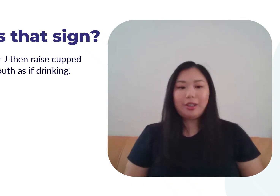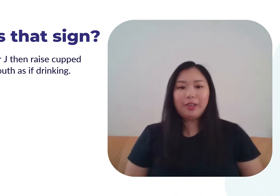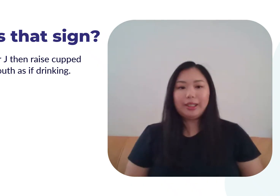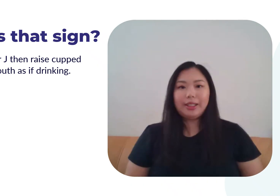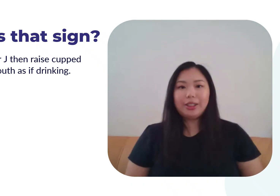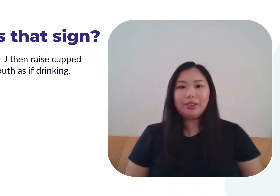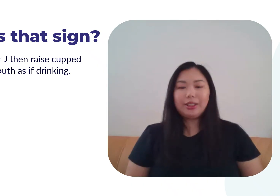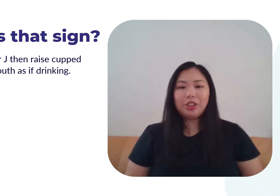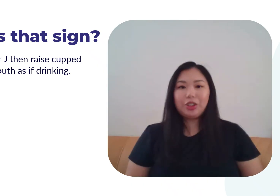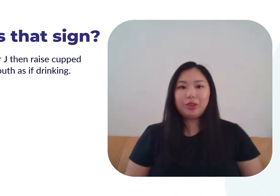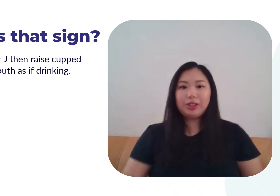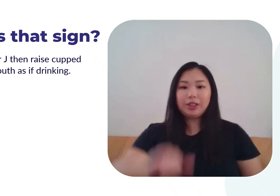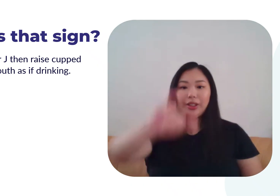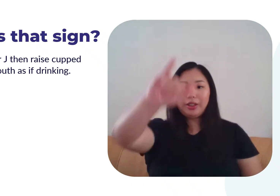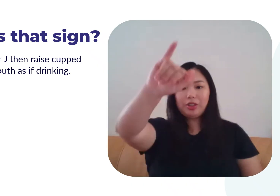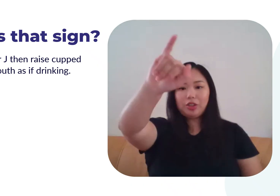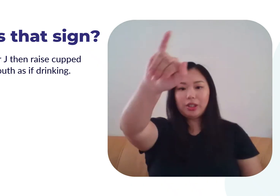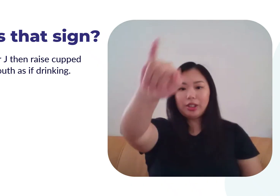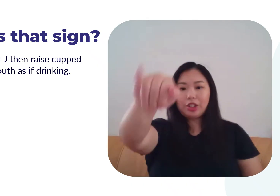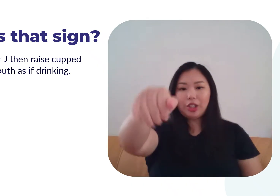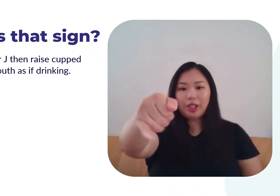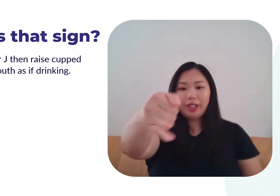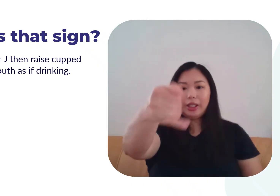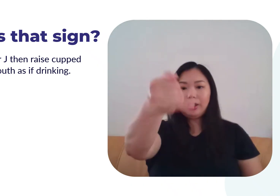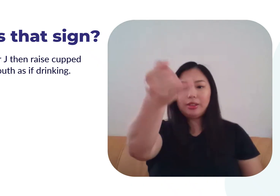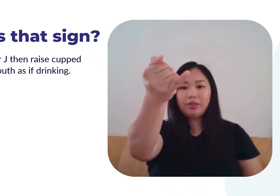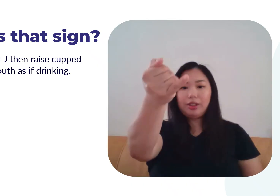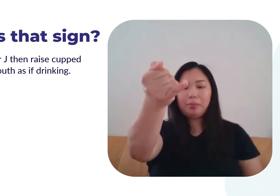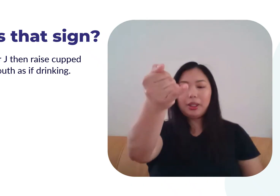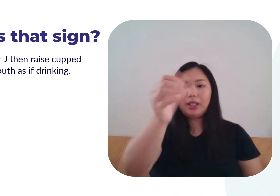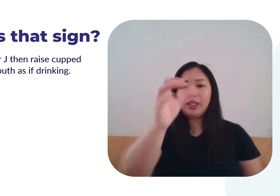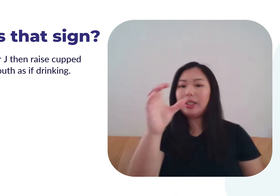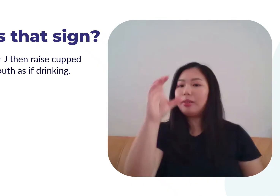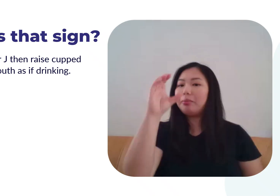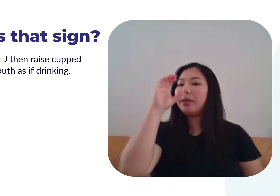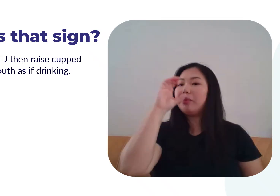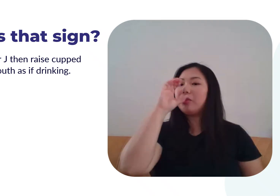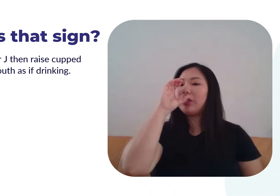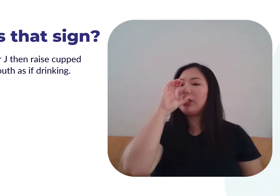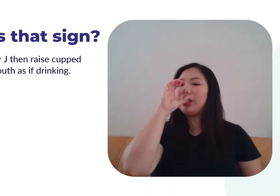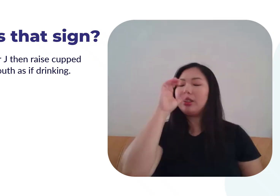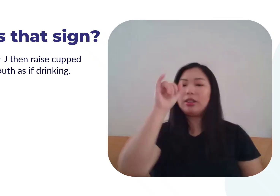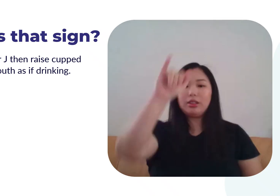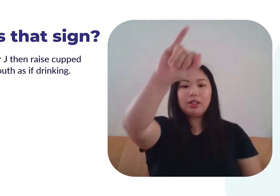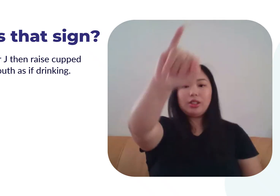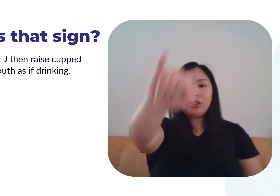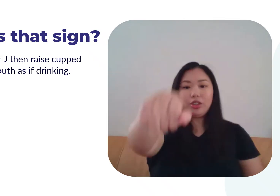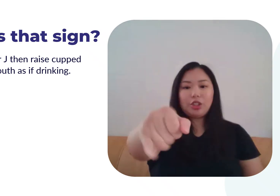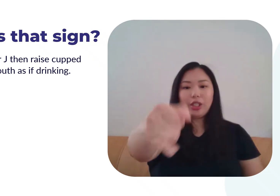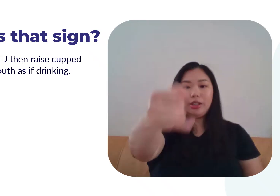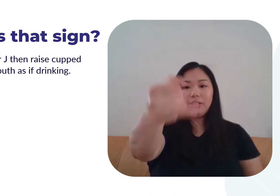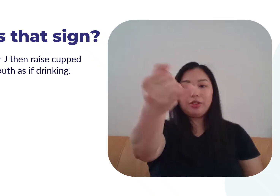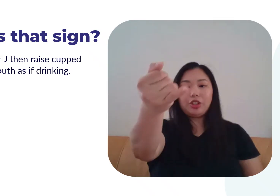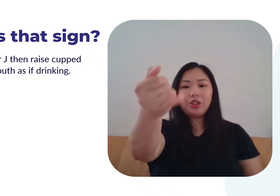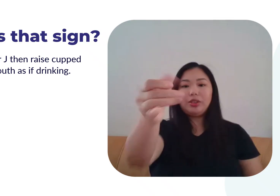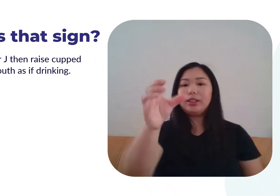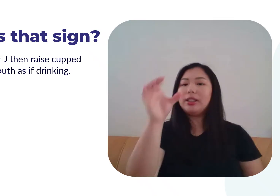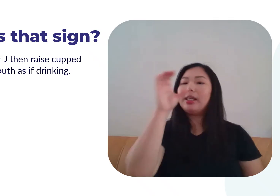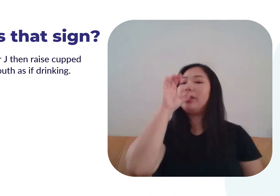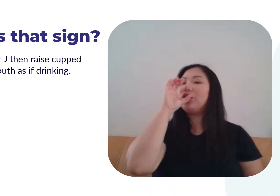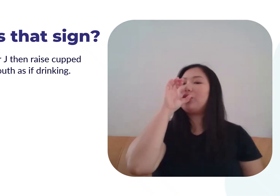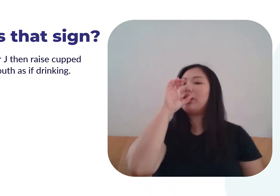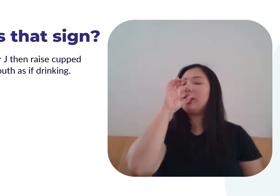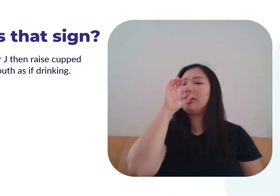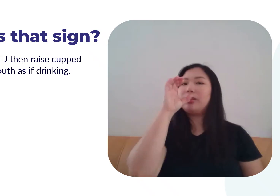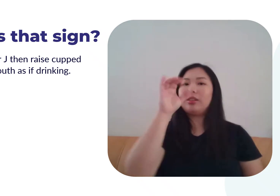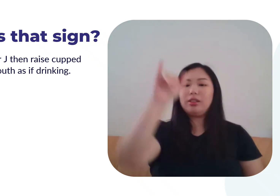The correct answer is juice. You draw a J with your pinky and then mime drinking. J for juice